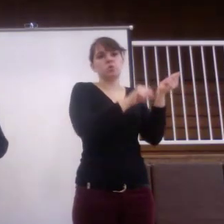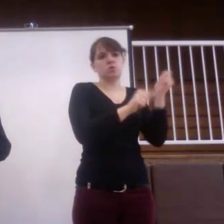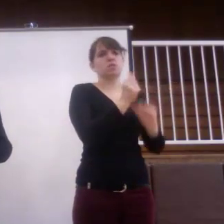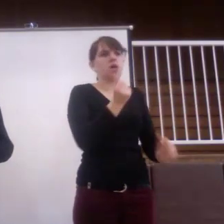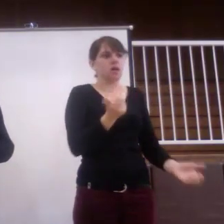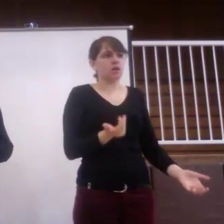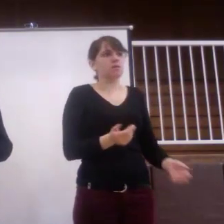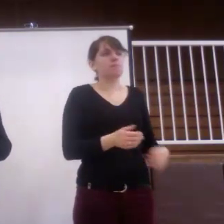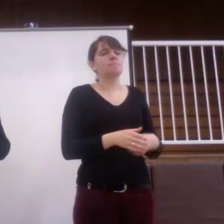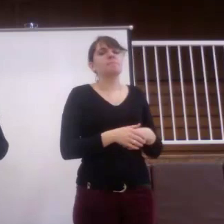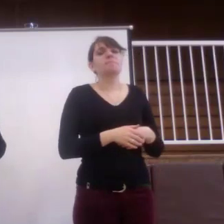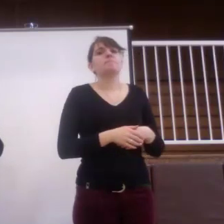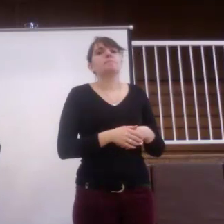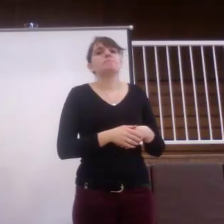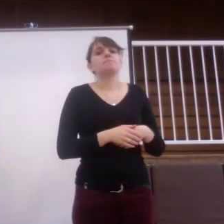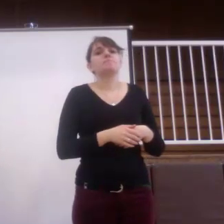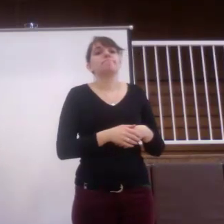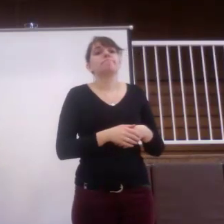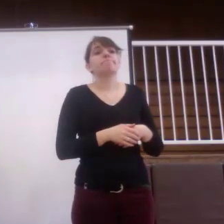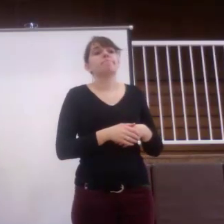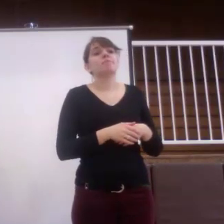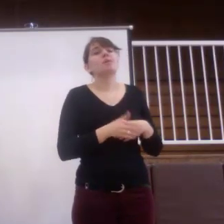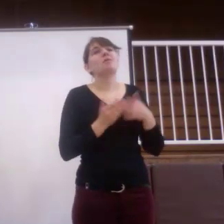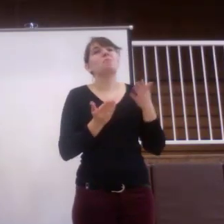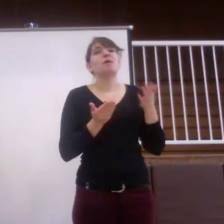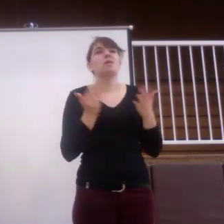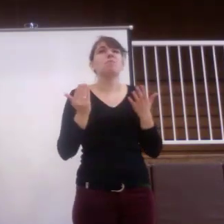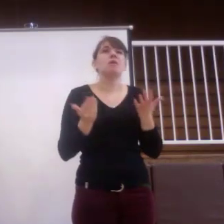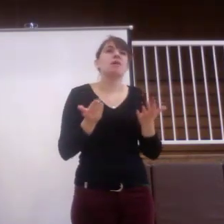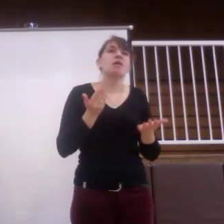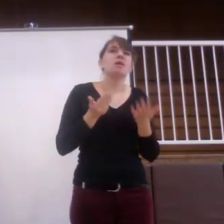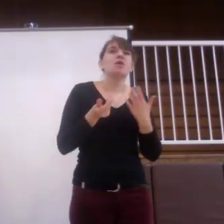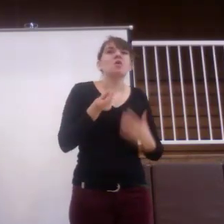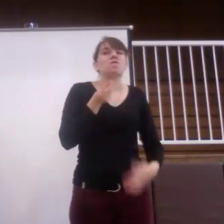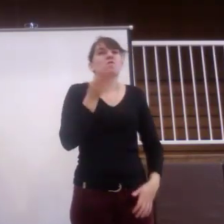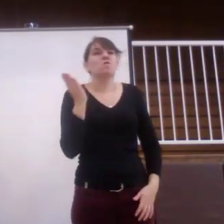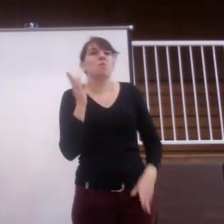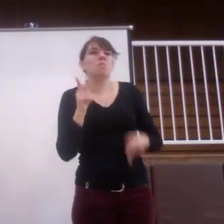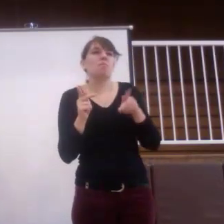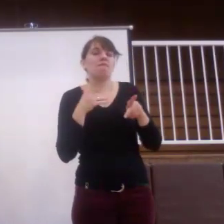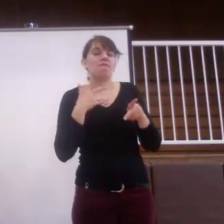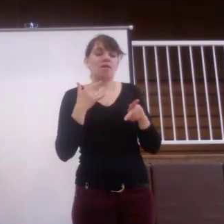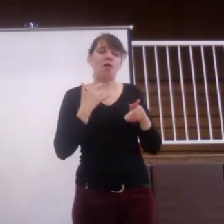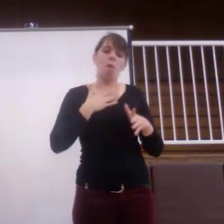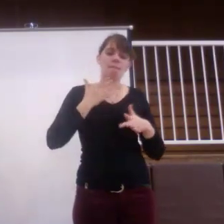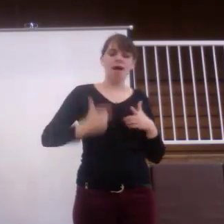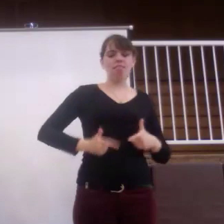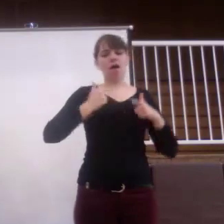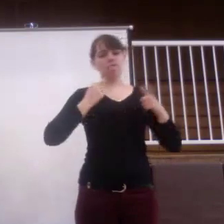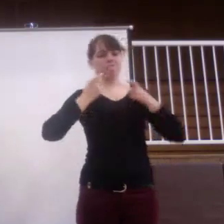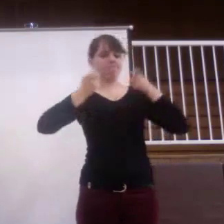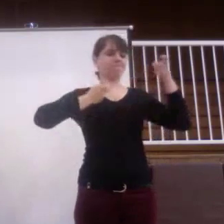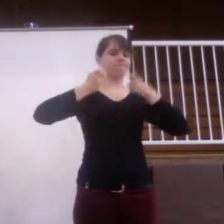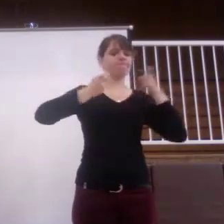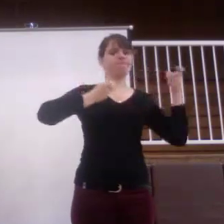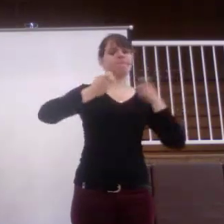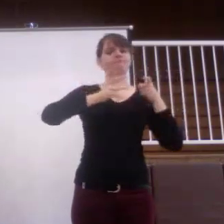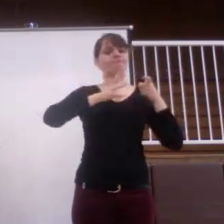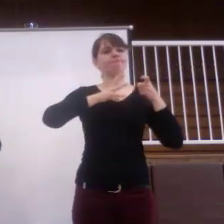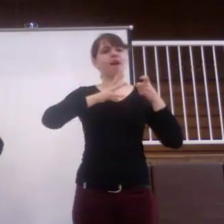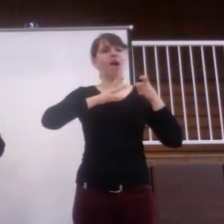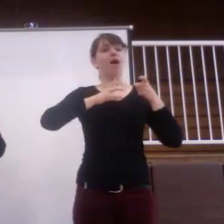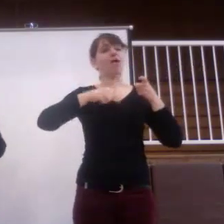There may be a handful of people who are so in control of their lives that they decide